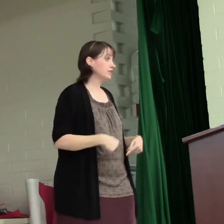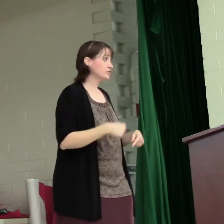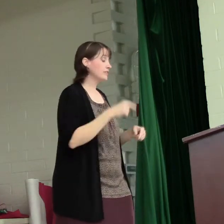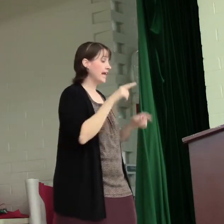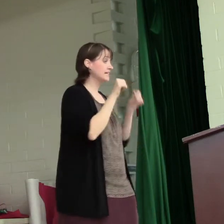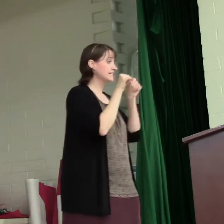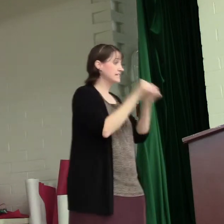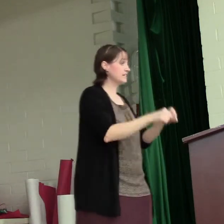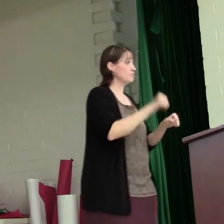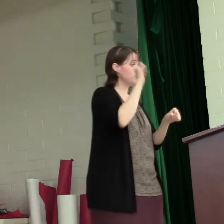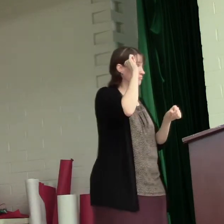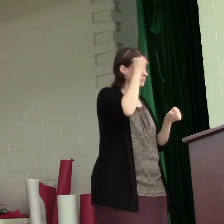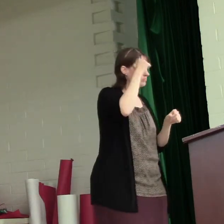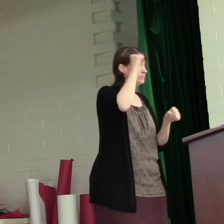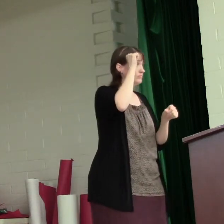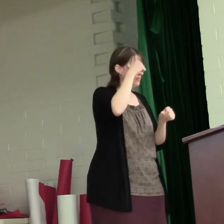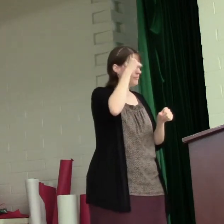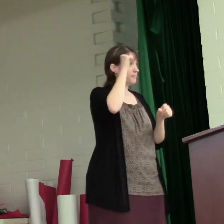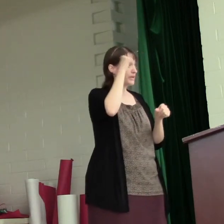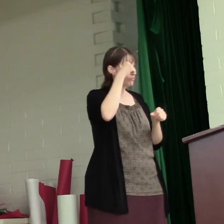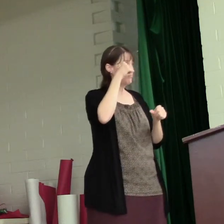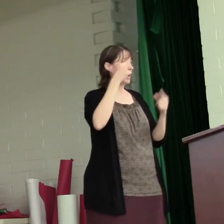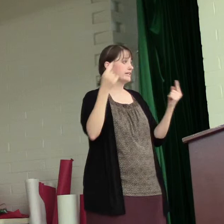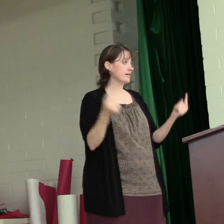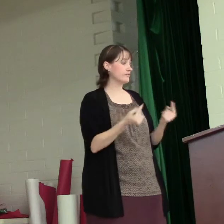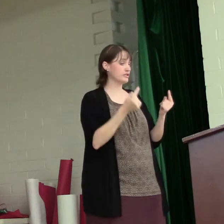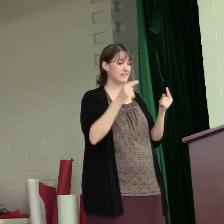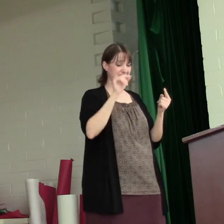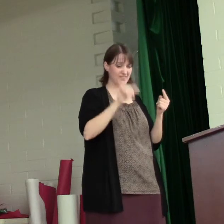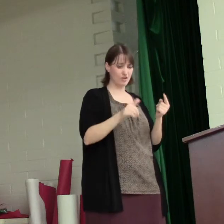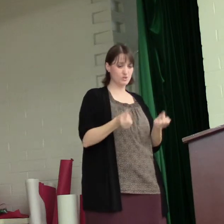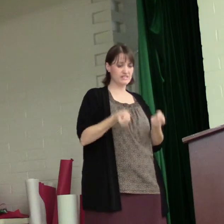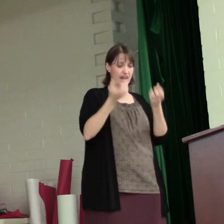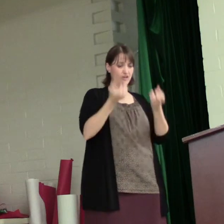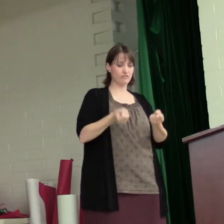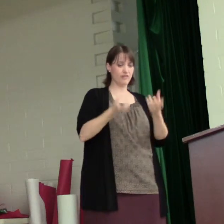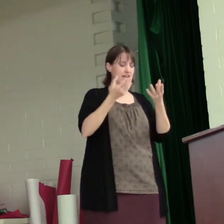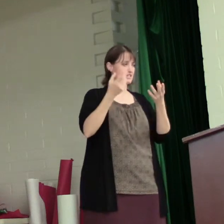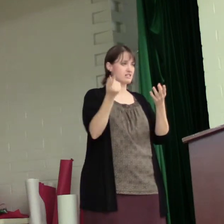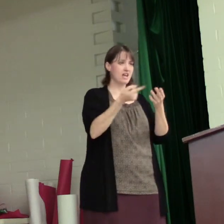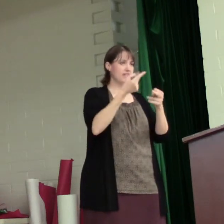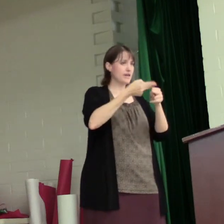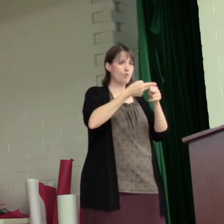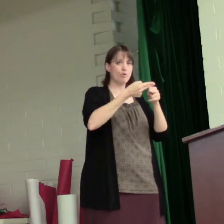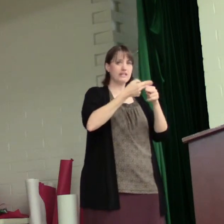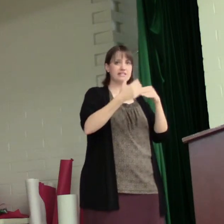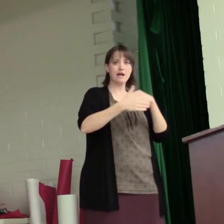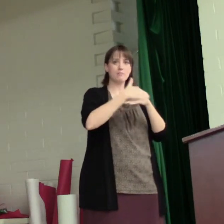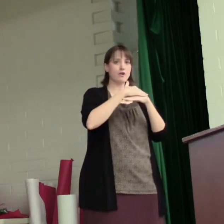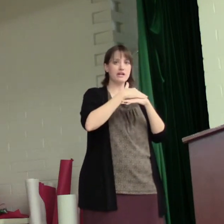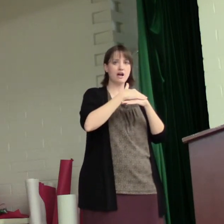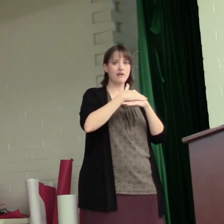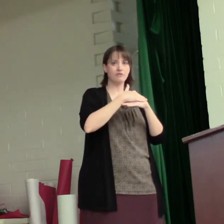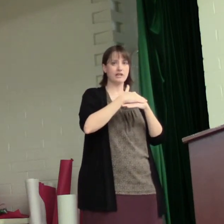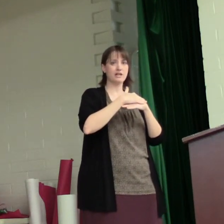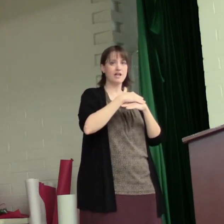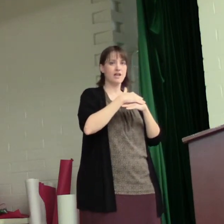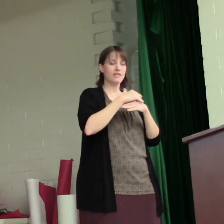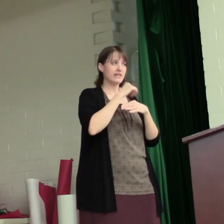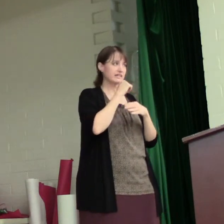So they had to continue being reminded of their sin. Those sacrifices, they were only a temporary covering. They did